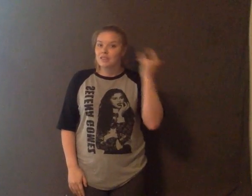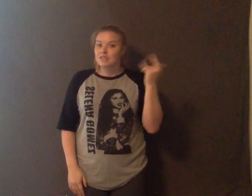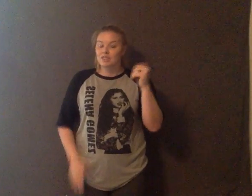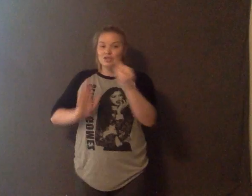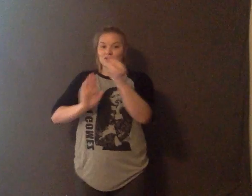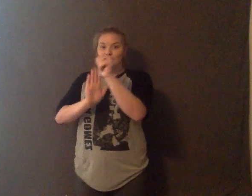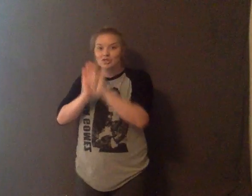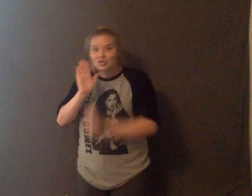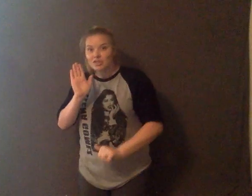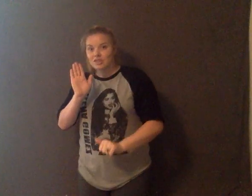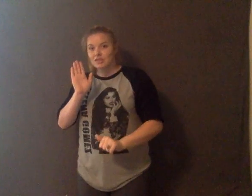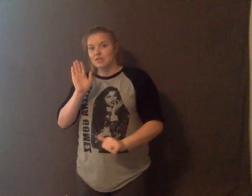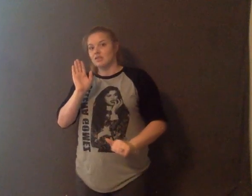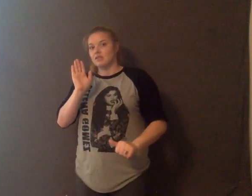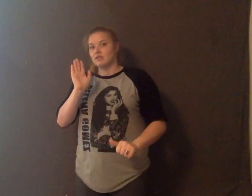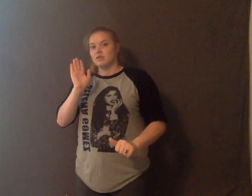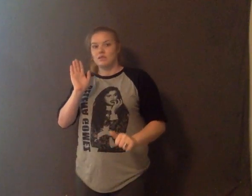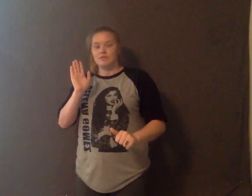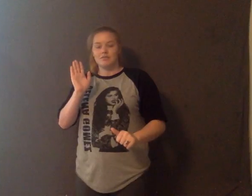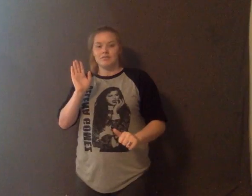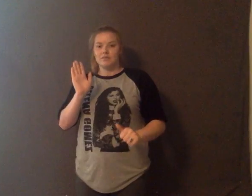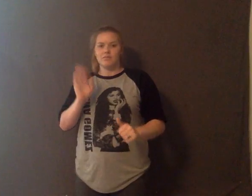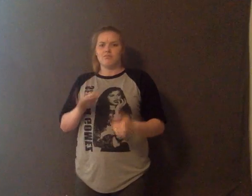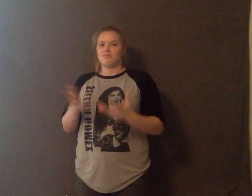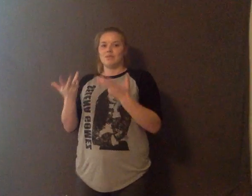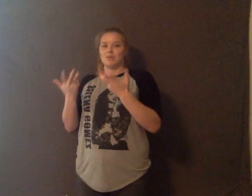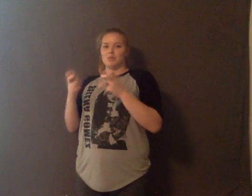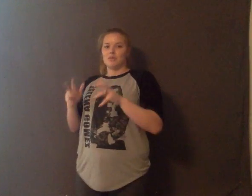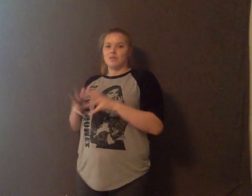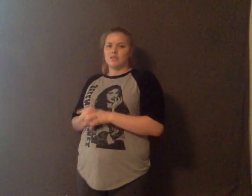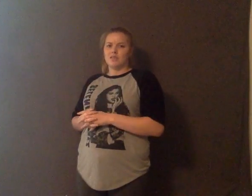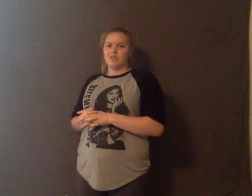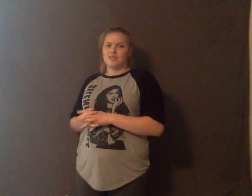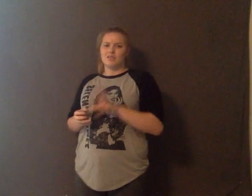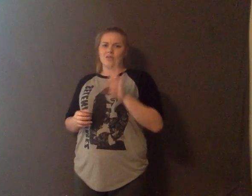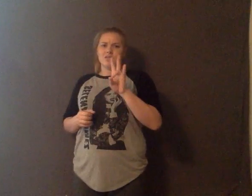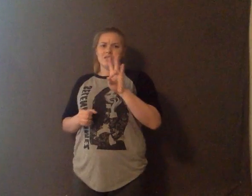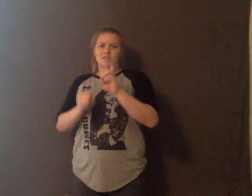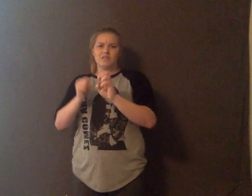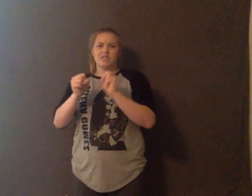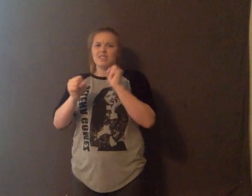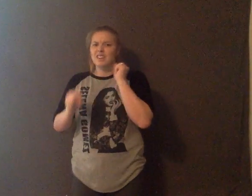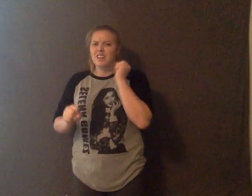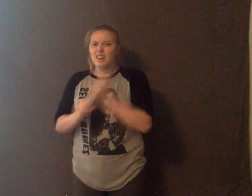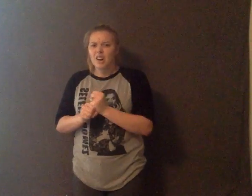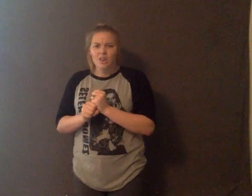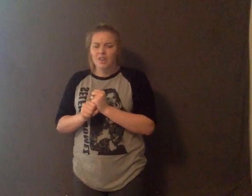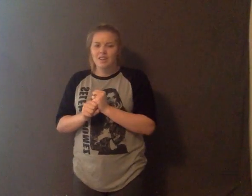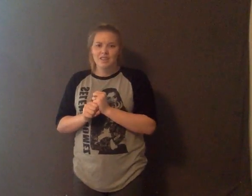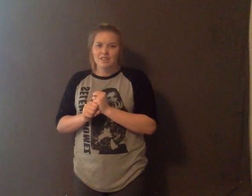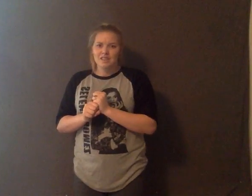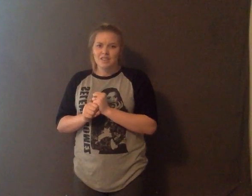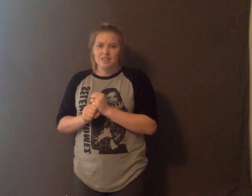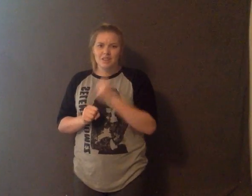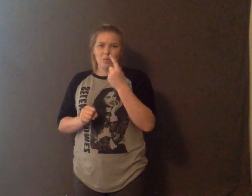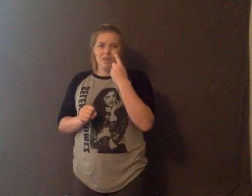the mainstream medical groups came out opposed. It's 7 hours. That's a lot, even if it's over 1 4-year period. So they're not